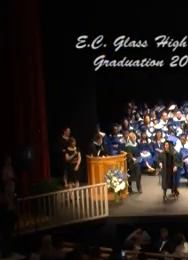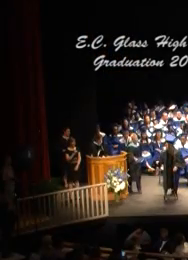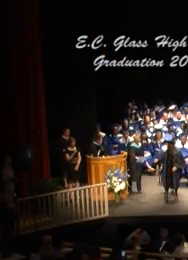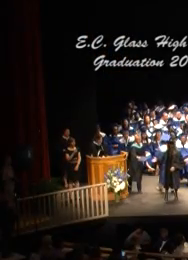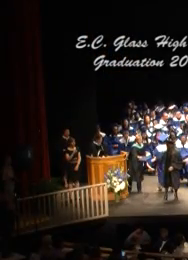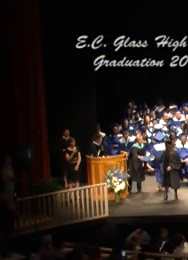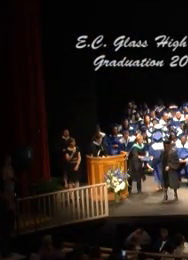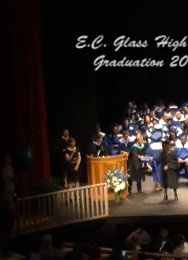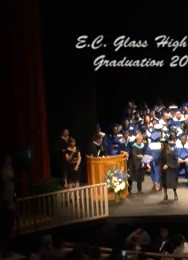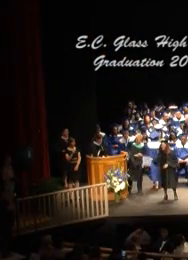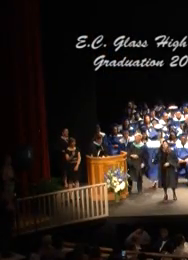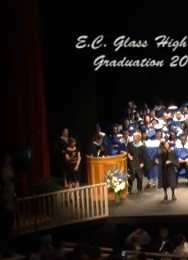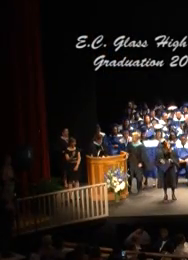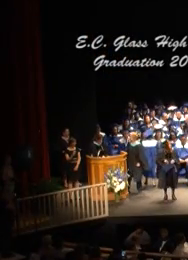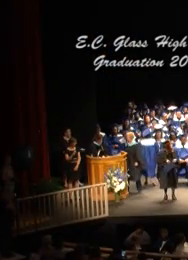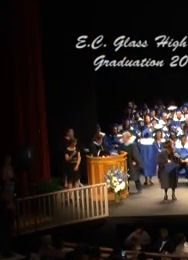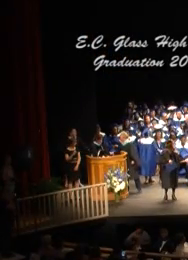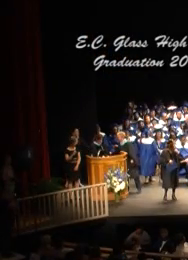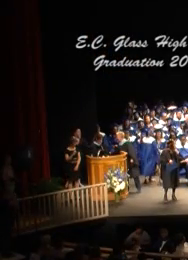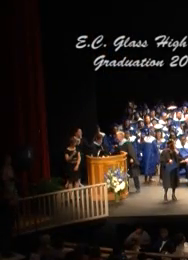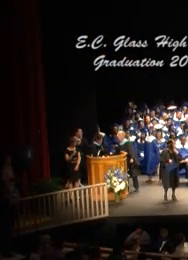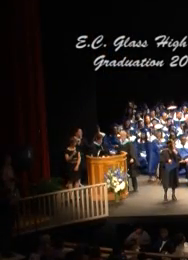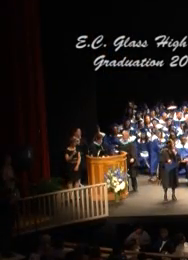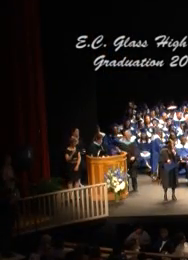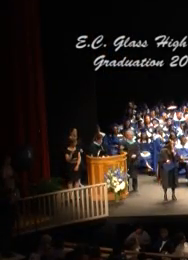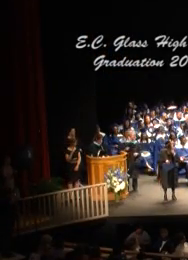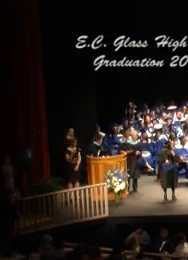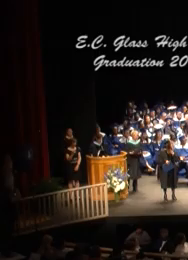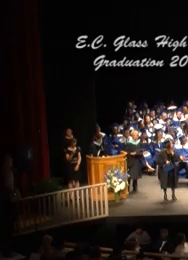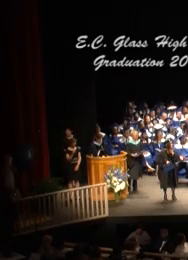Jermaine Tavon Cheatwood.